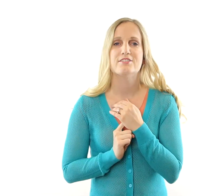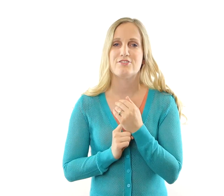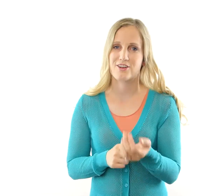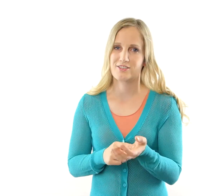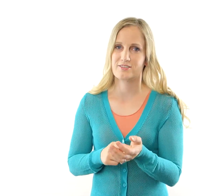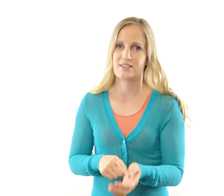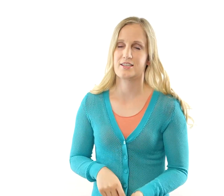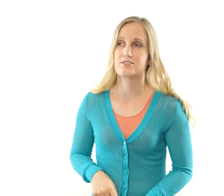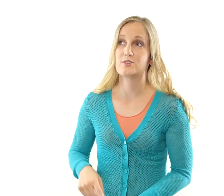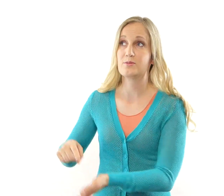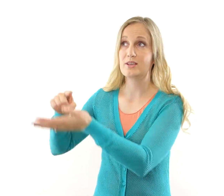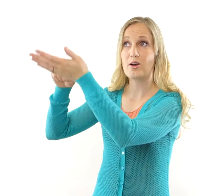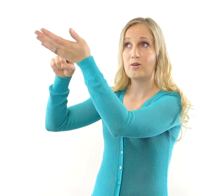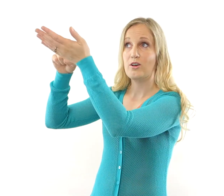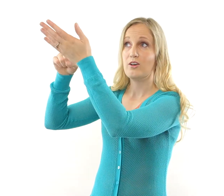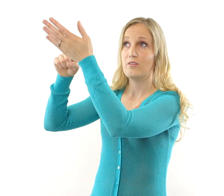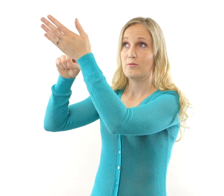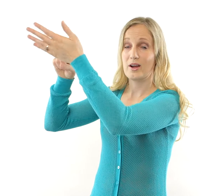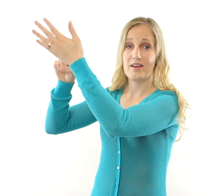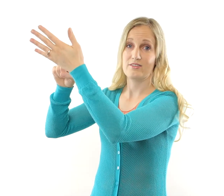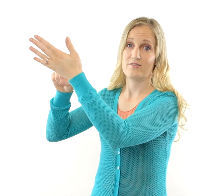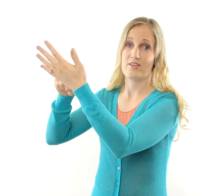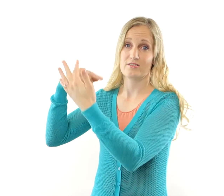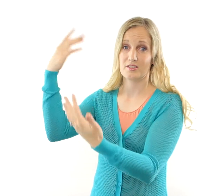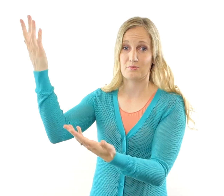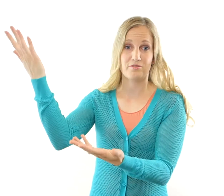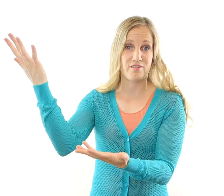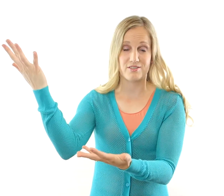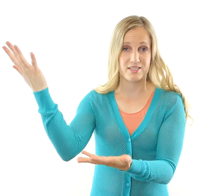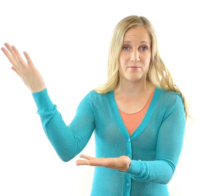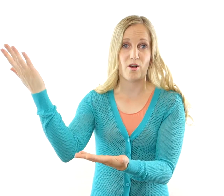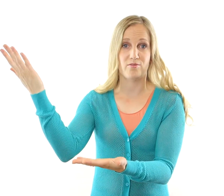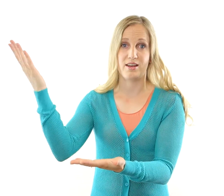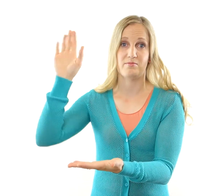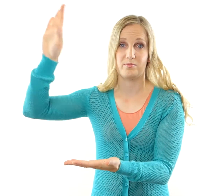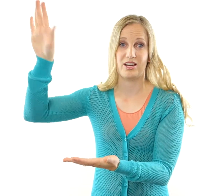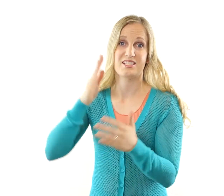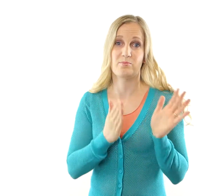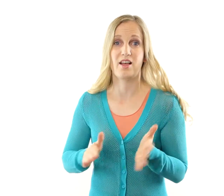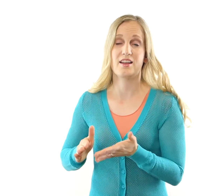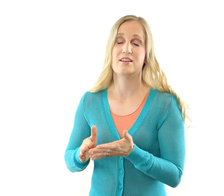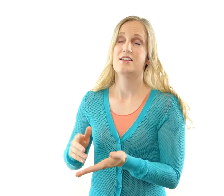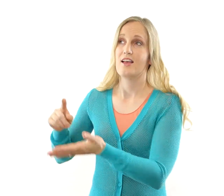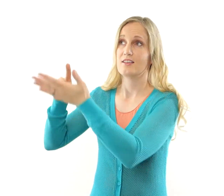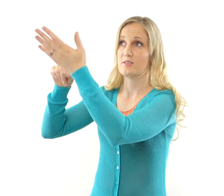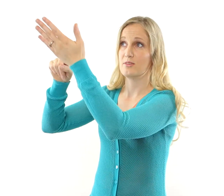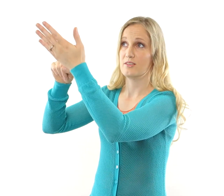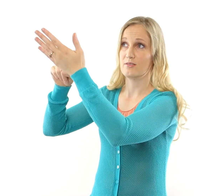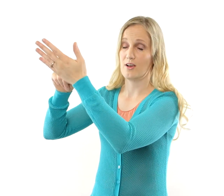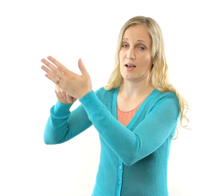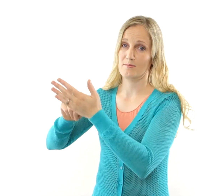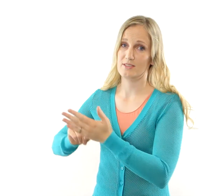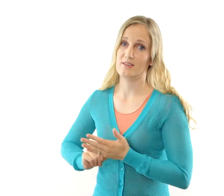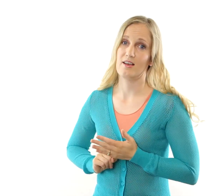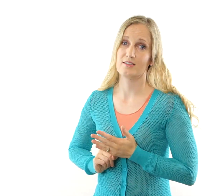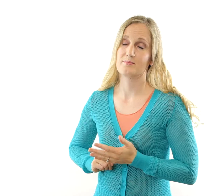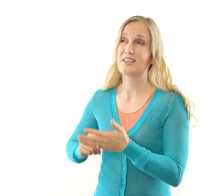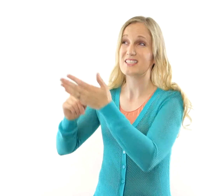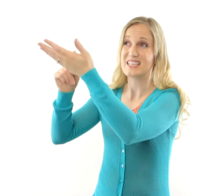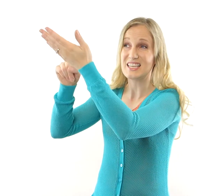a directional sign. So we go, we're Heavenly Fathers, because we referenced Him already, remember His plan? And so we come to us, because